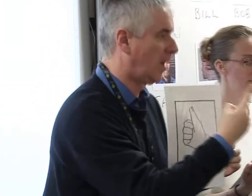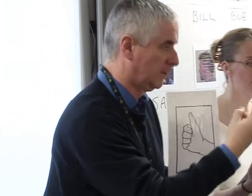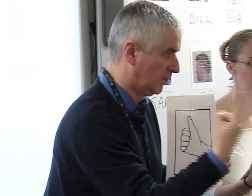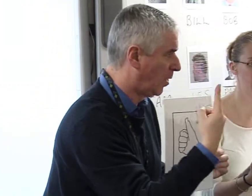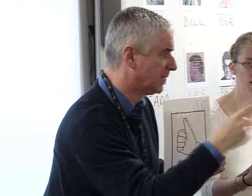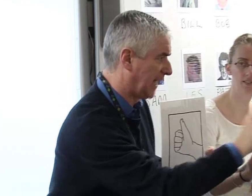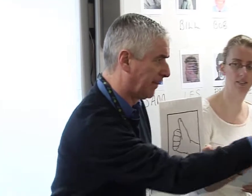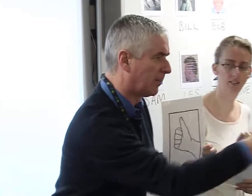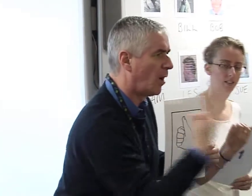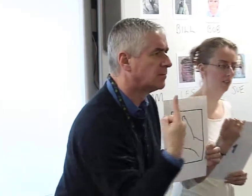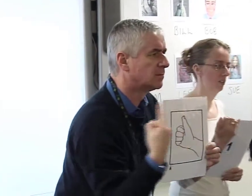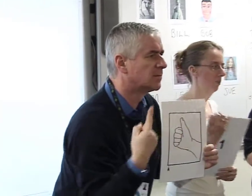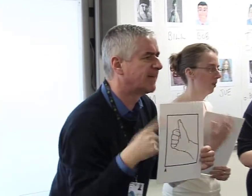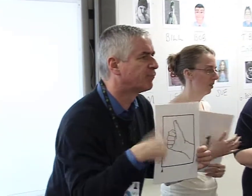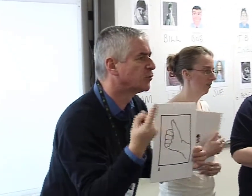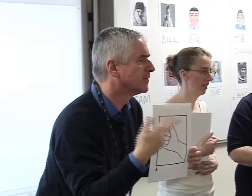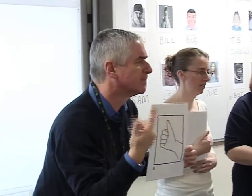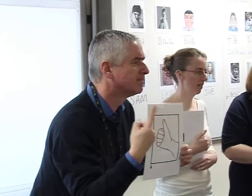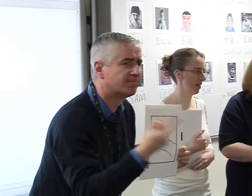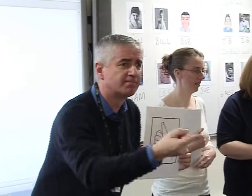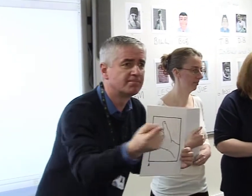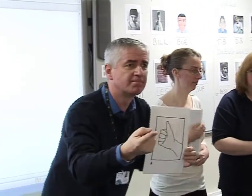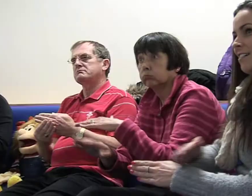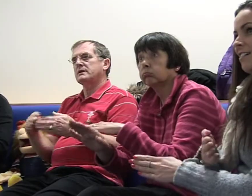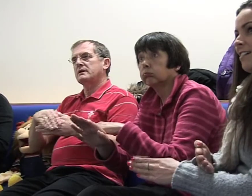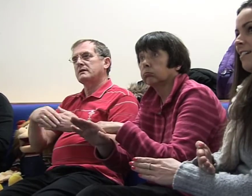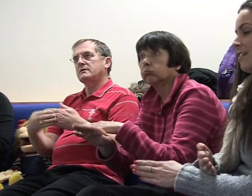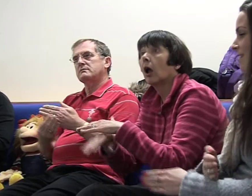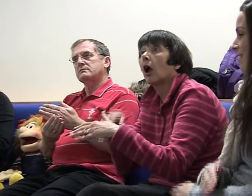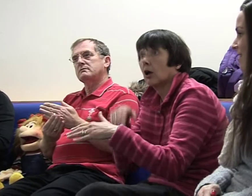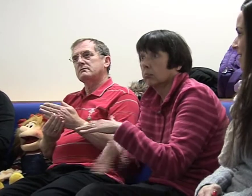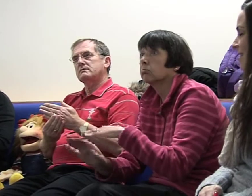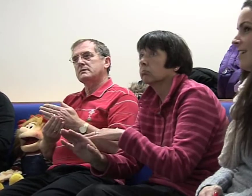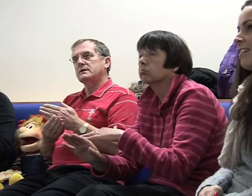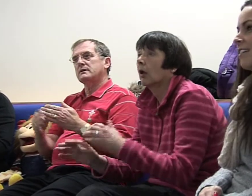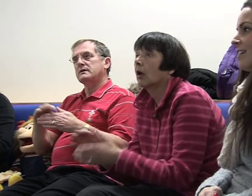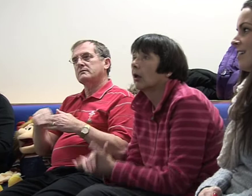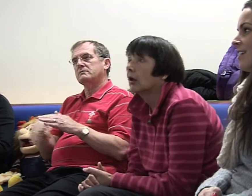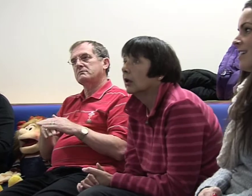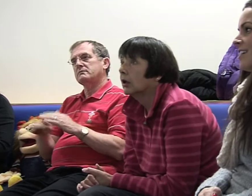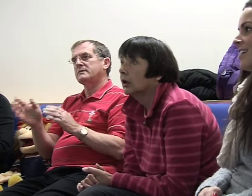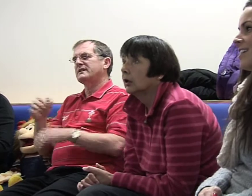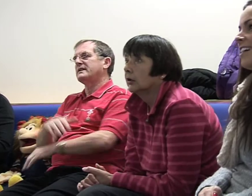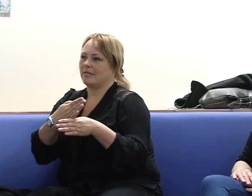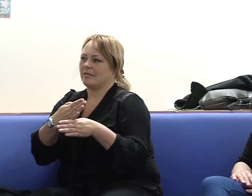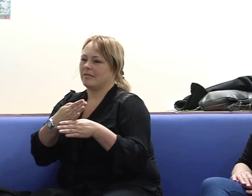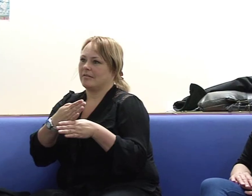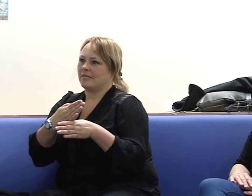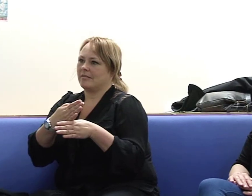they just didn't really gel together. So I had this idea of setting up something specifically for the students, and